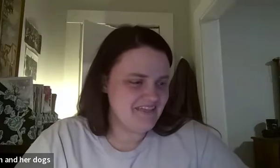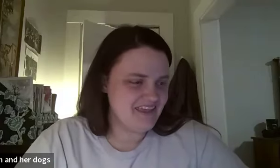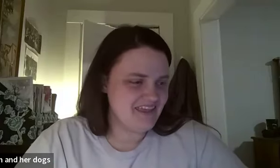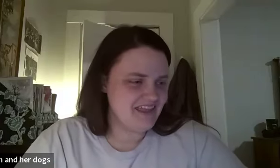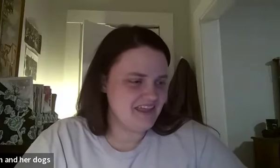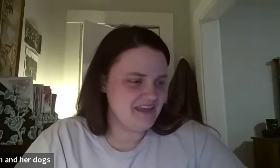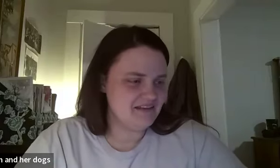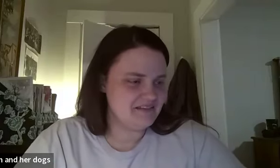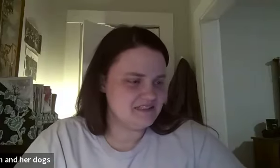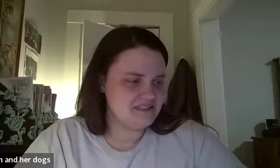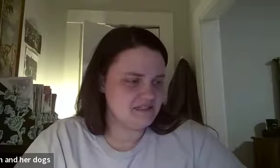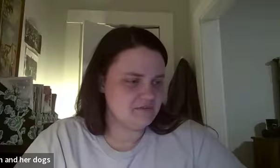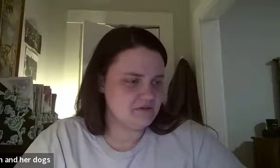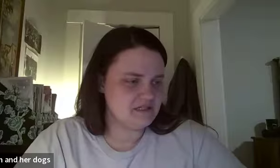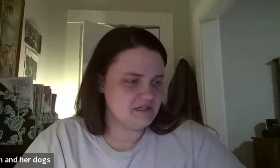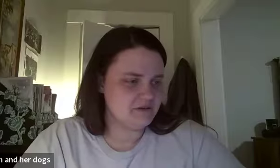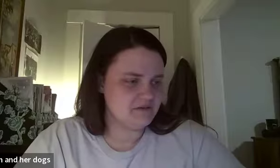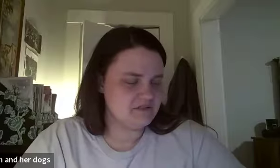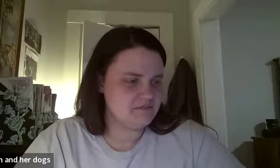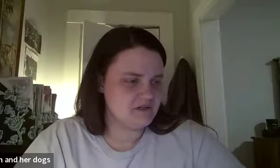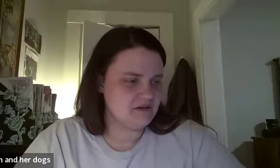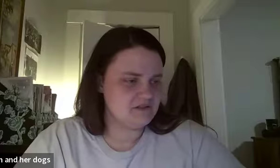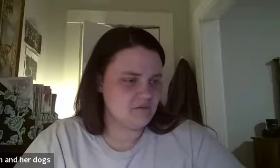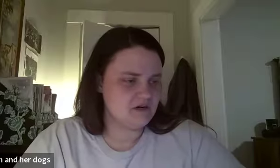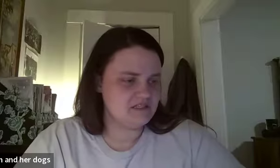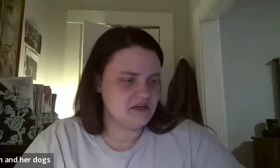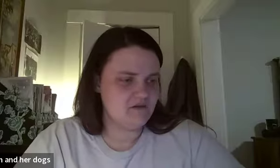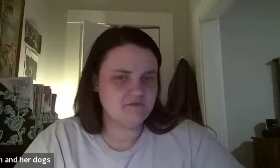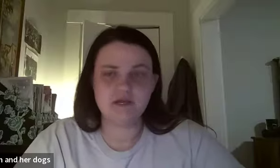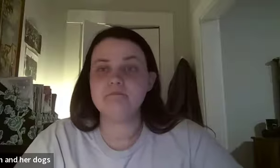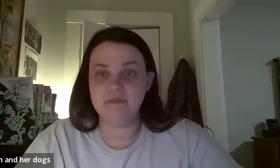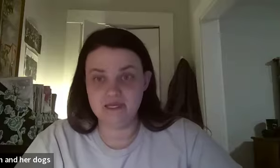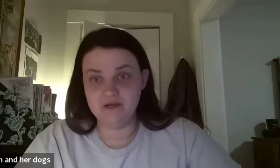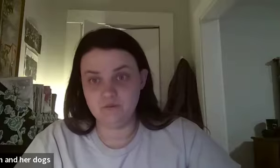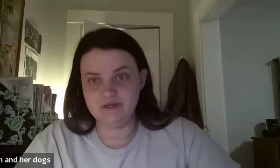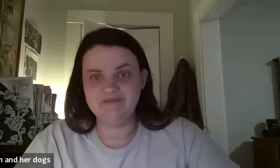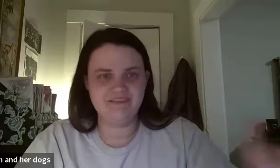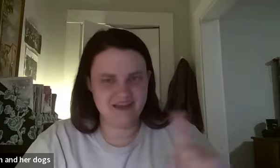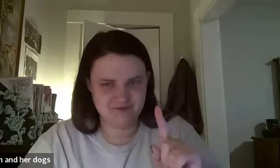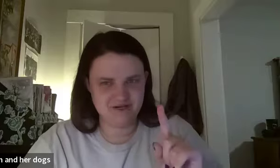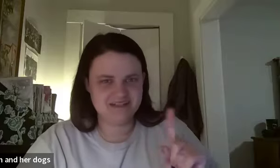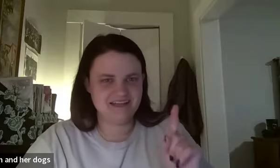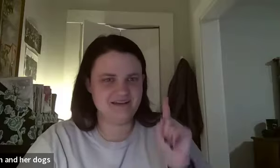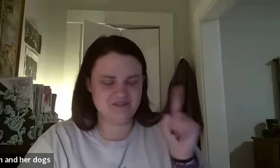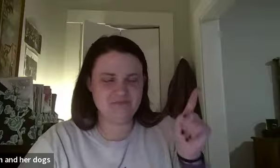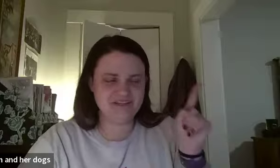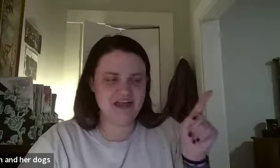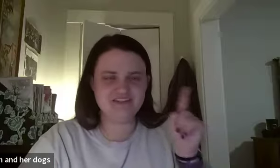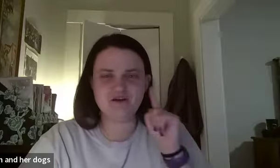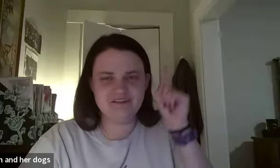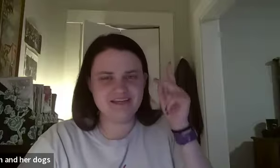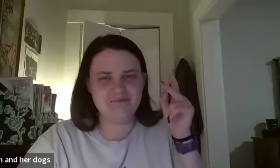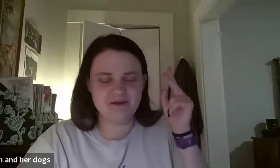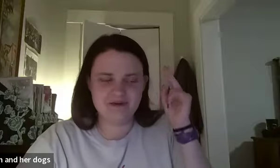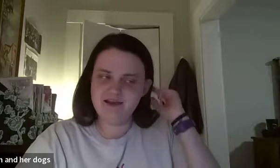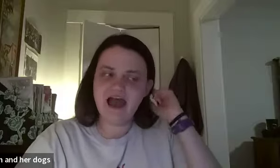And then let's see, where was I going? There's something else I wanted to not forget. Man and woman. That's what it was. I was on my top. I saw it on the top and I went,